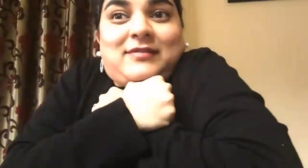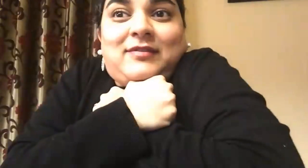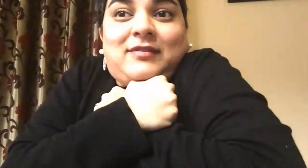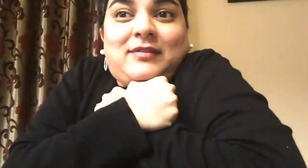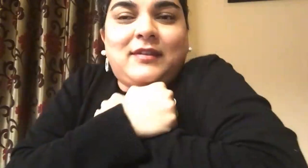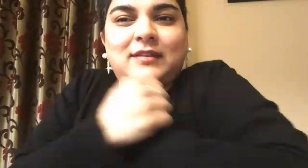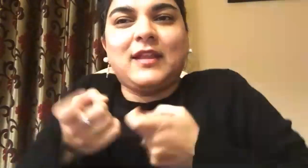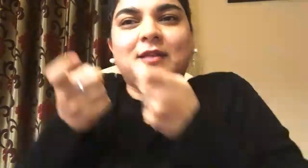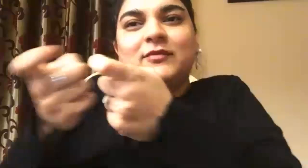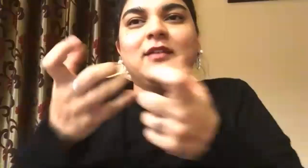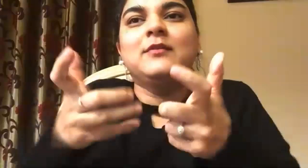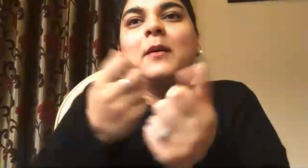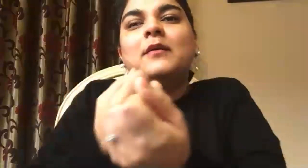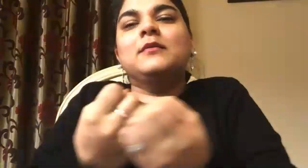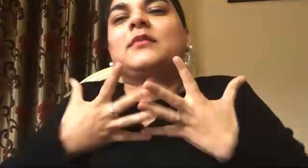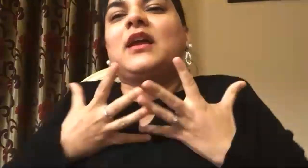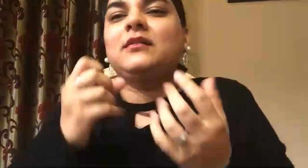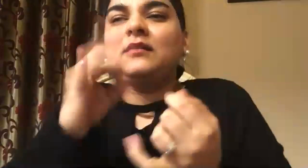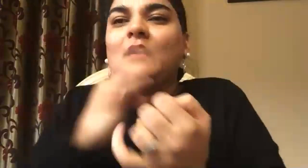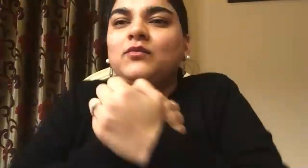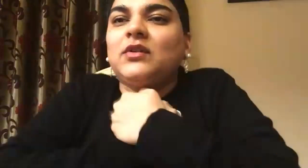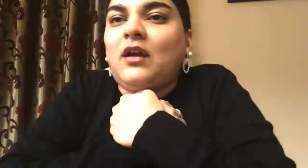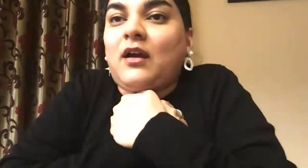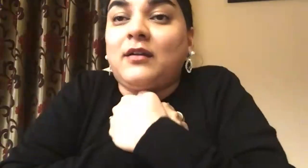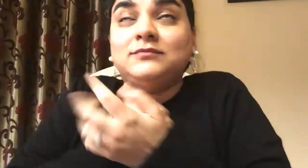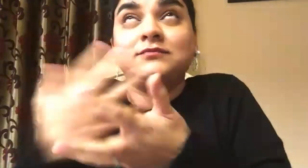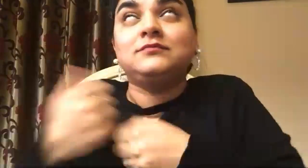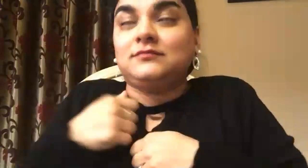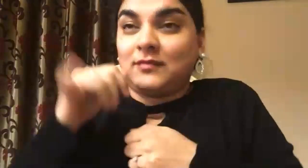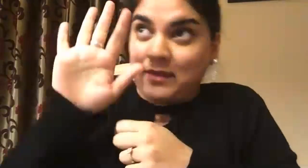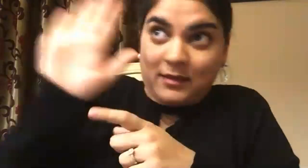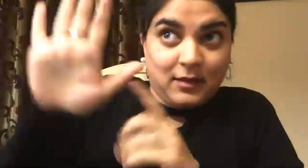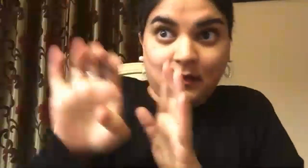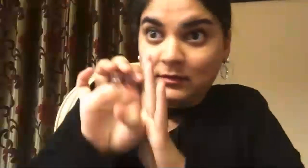and then I was able to give President Obama a big hug.